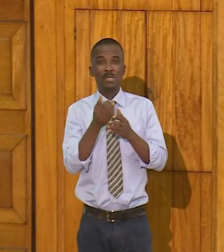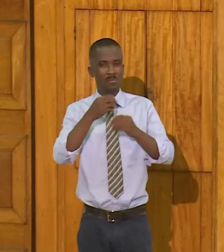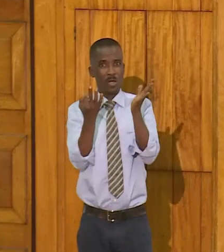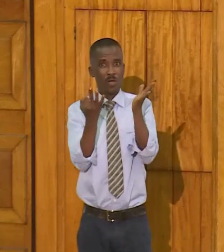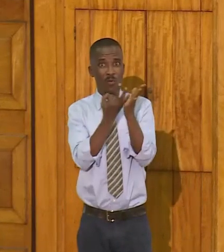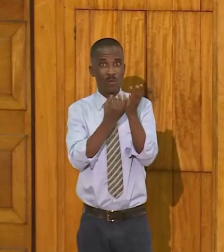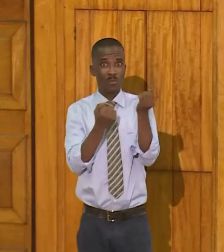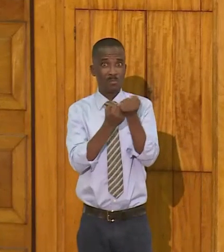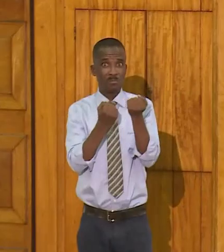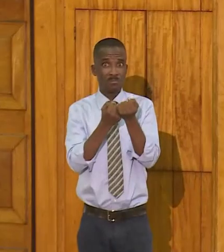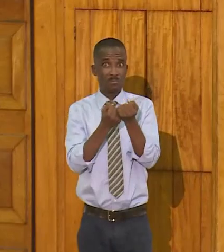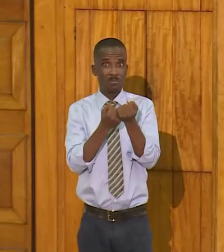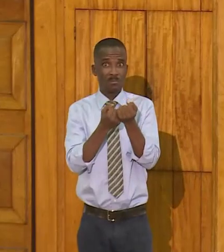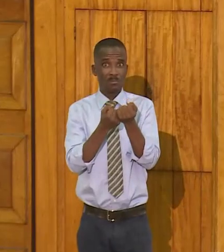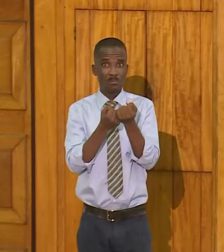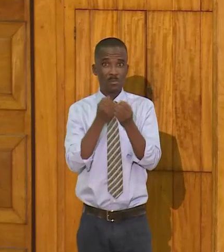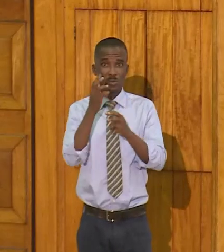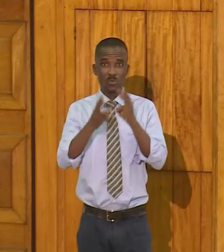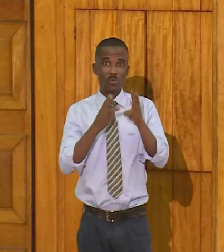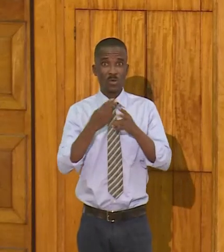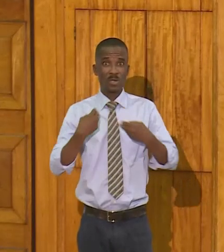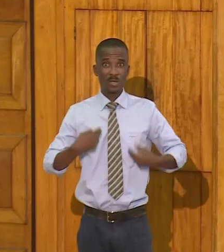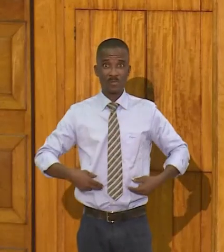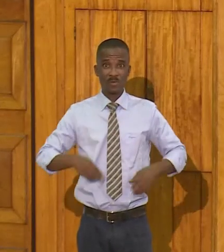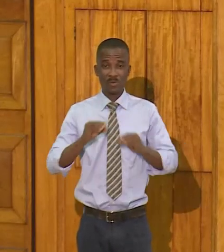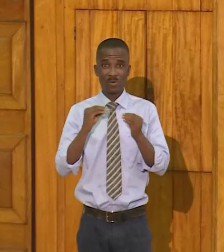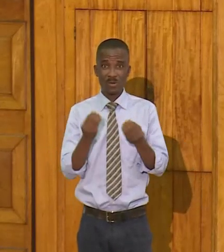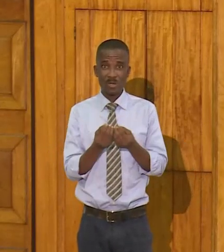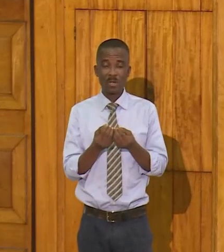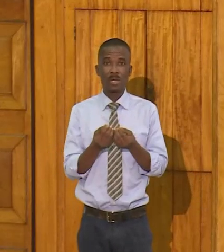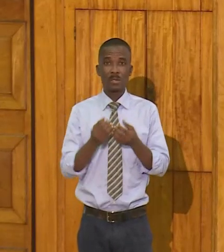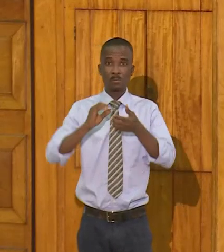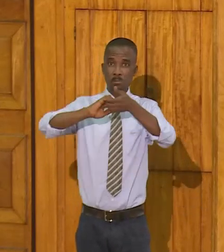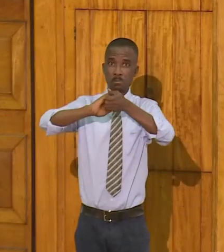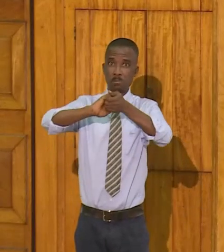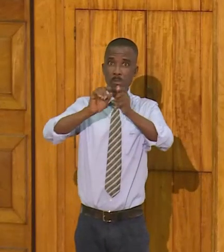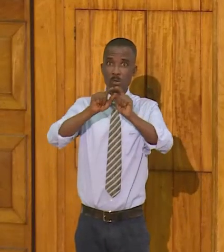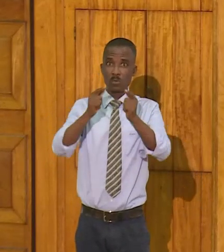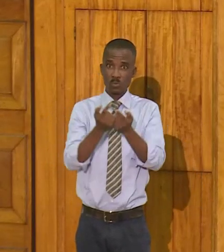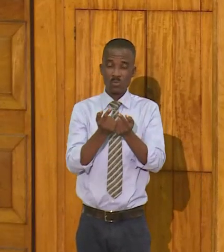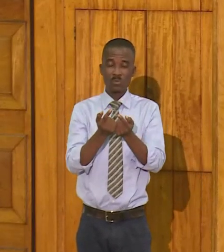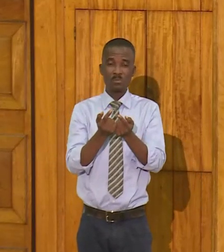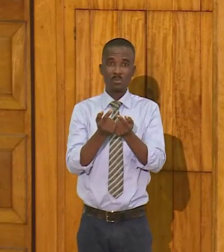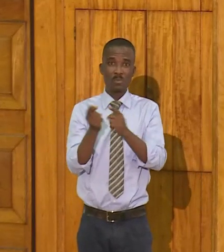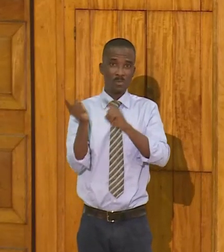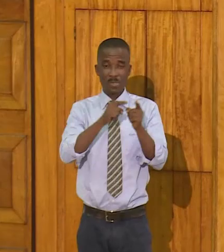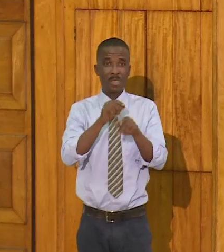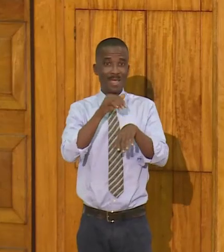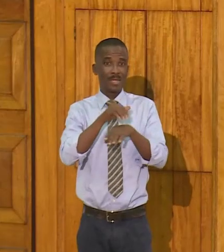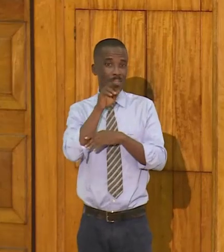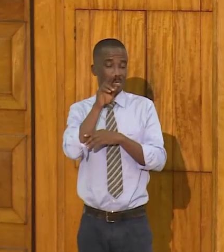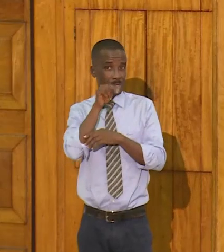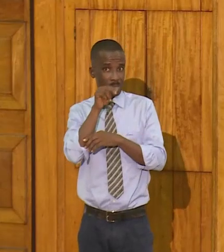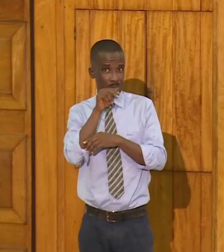now defunct USAID. And this work was done by one of our partners, FHI 360 in Nigeria,